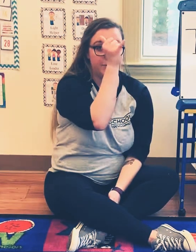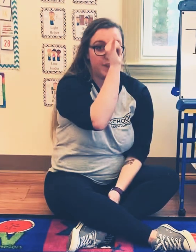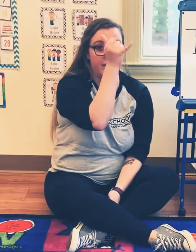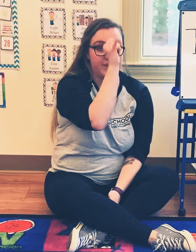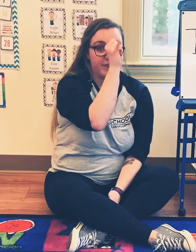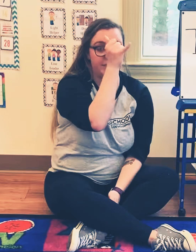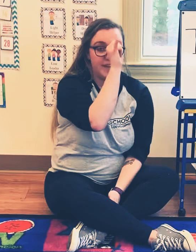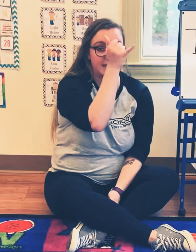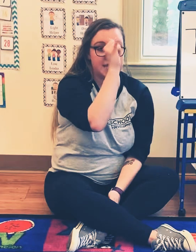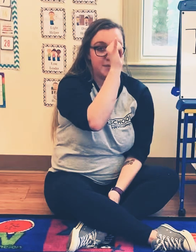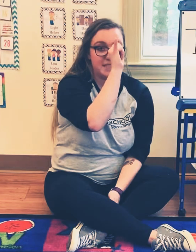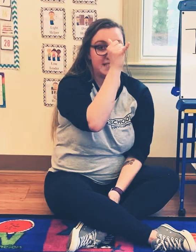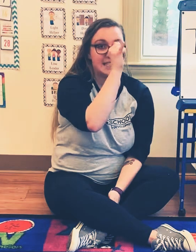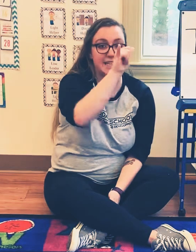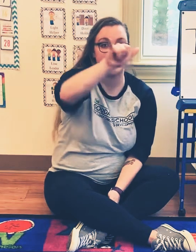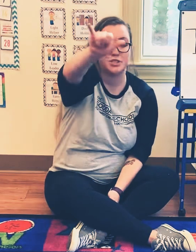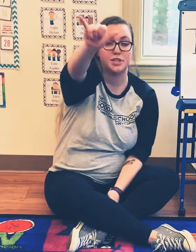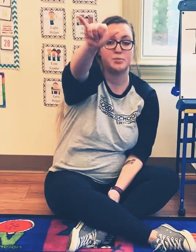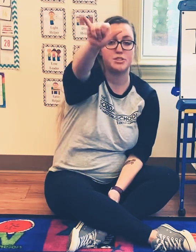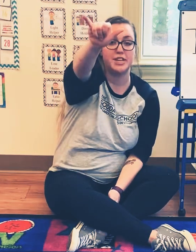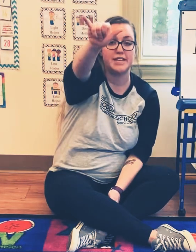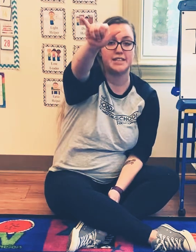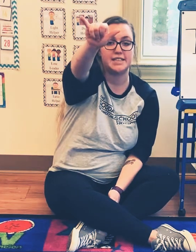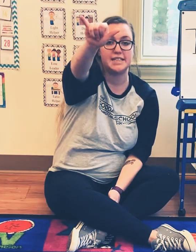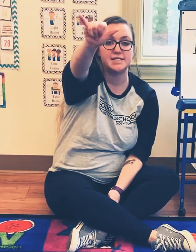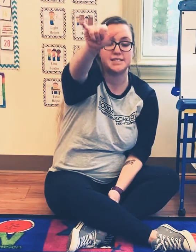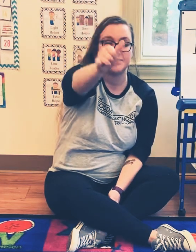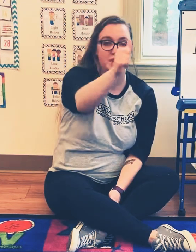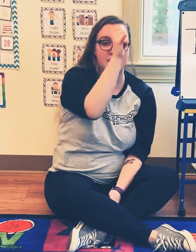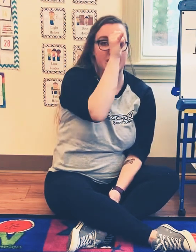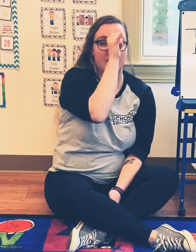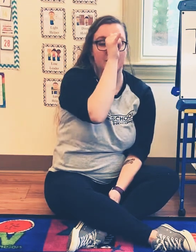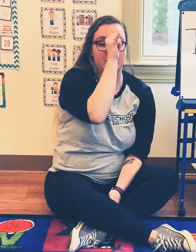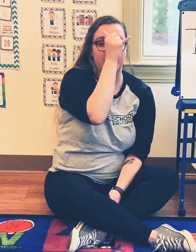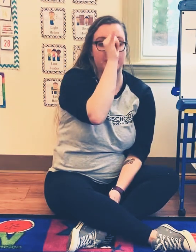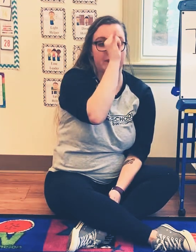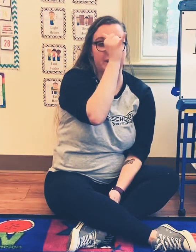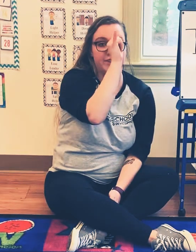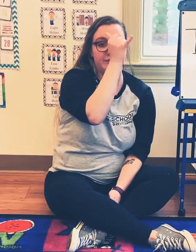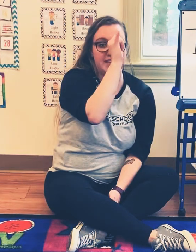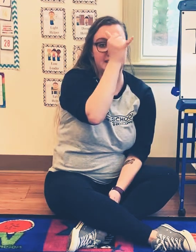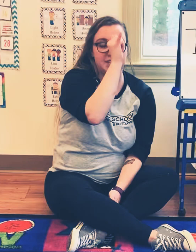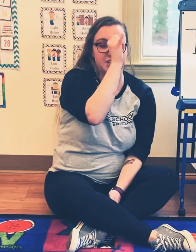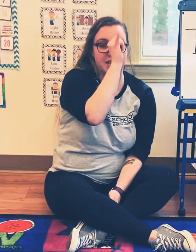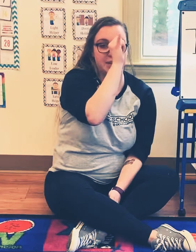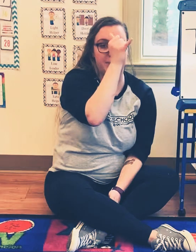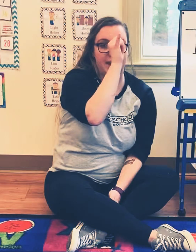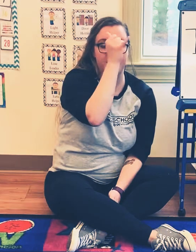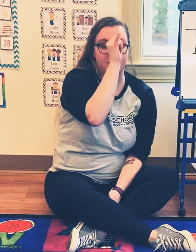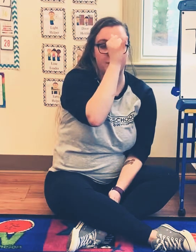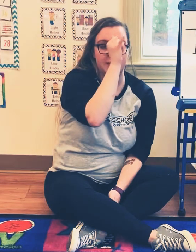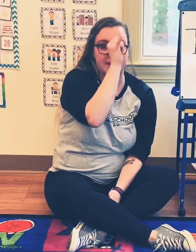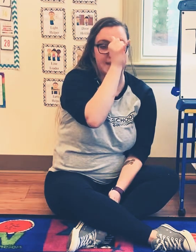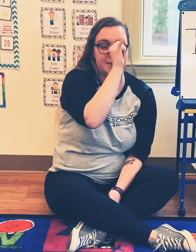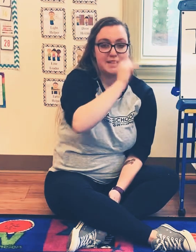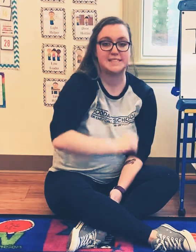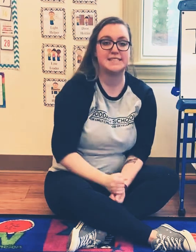front of your face, it means silly. So you're gonna put your hand like this and then put it in front of your face and shake it back and forth, and that means